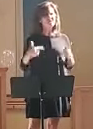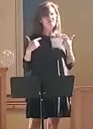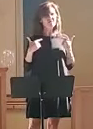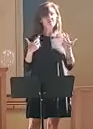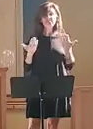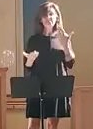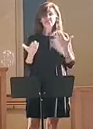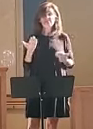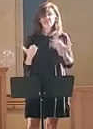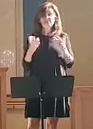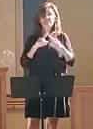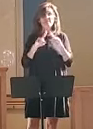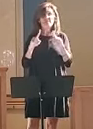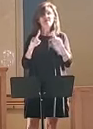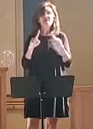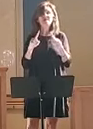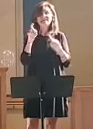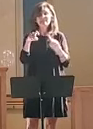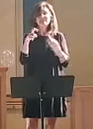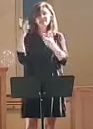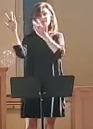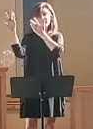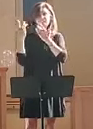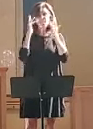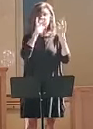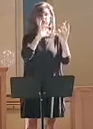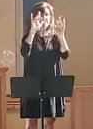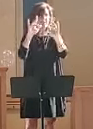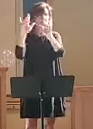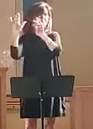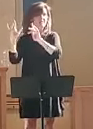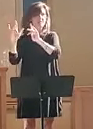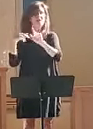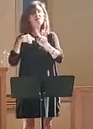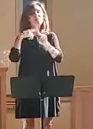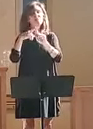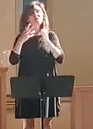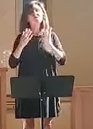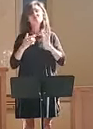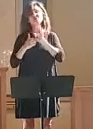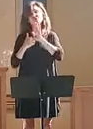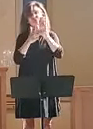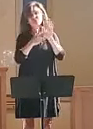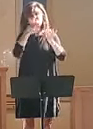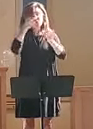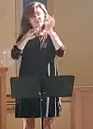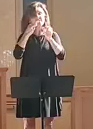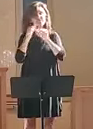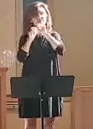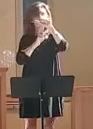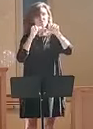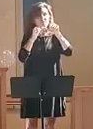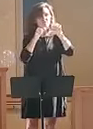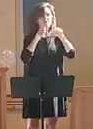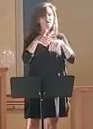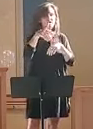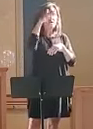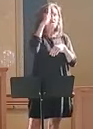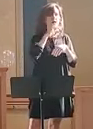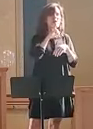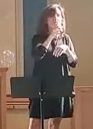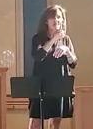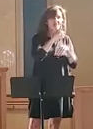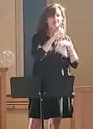But we're also in need of mercy and justice. And with God, His justice is His